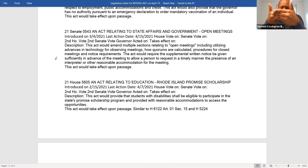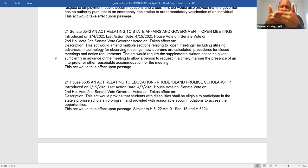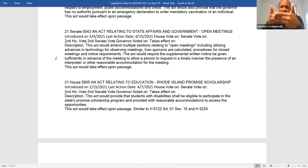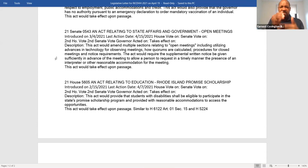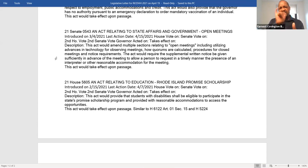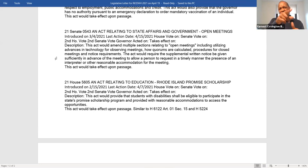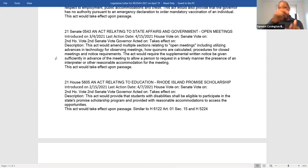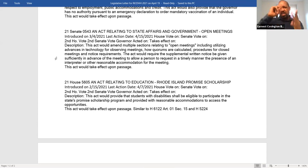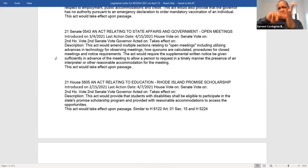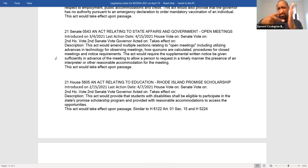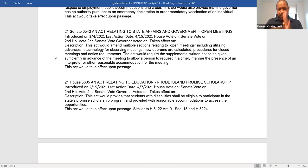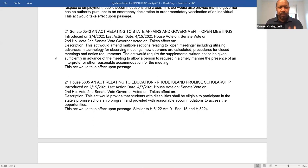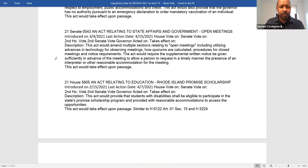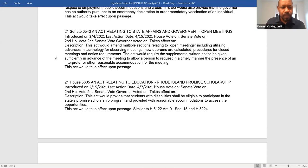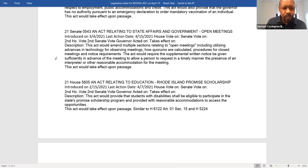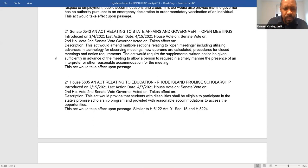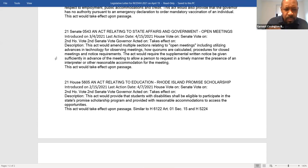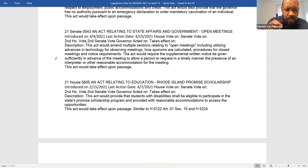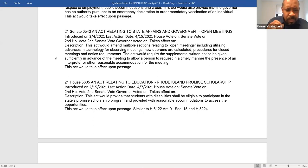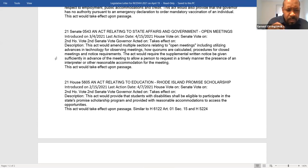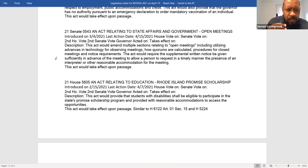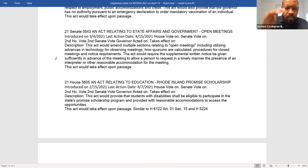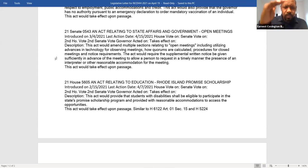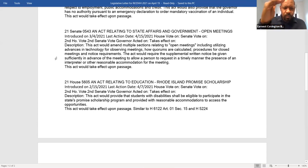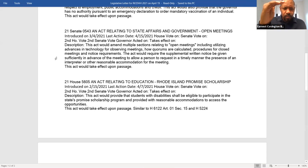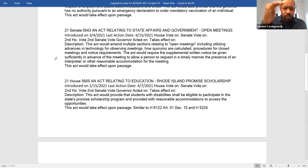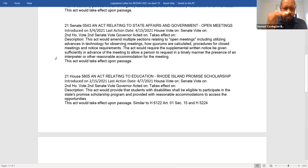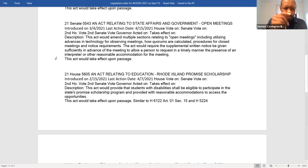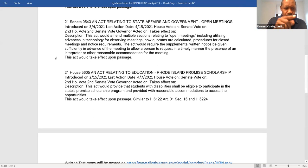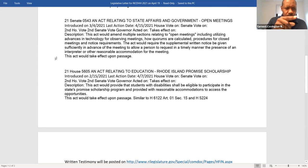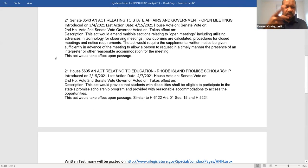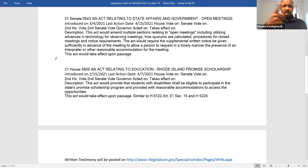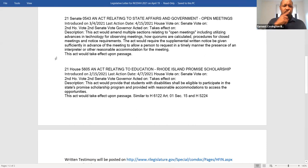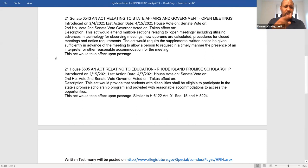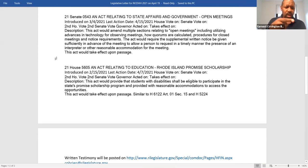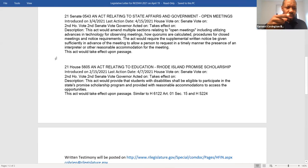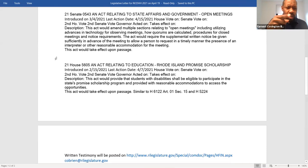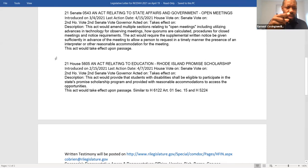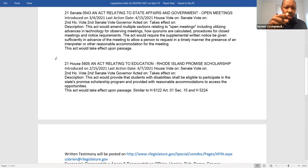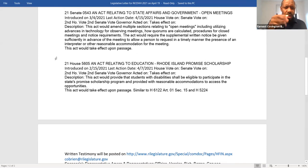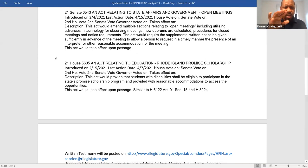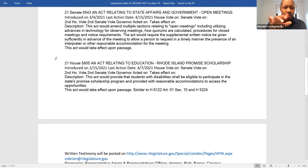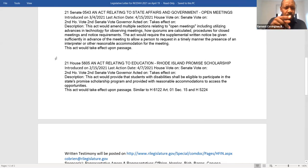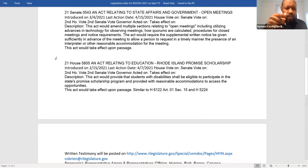the purpose of providing access with interpreters in CART, this bill would impact that. So moving on from